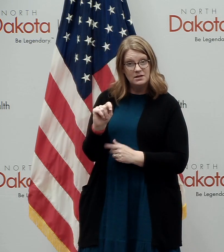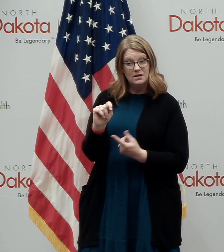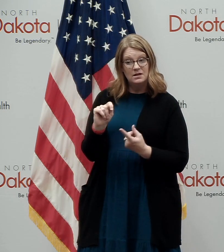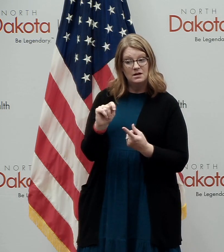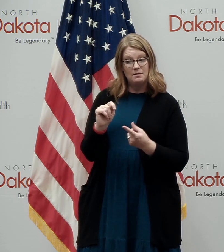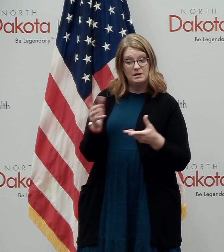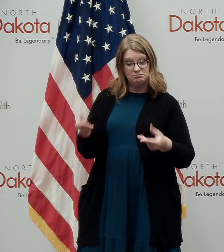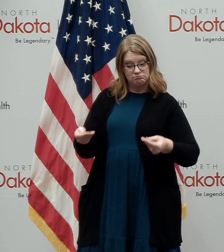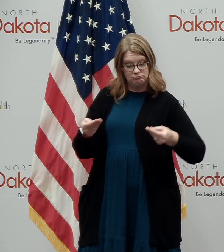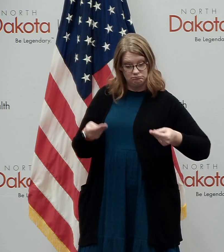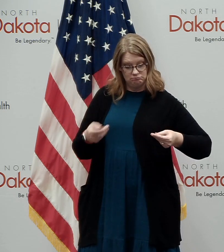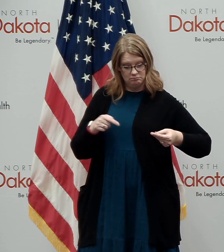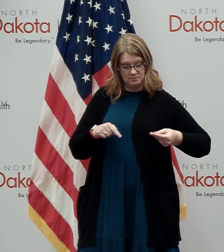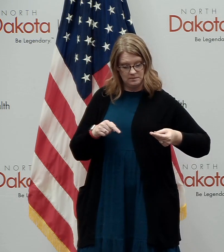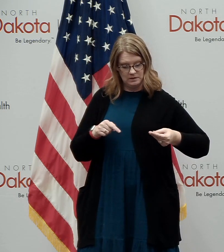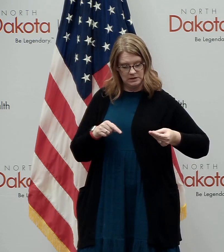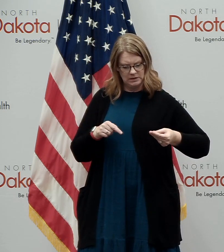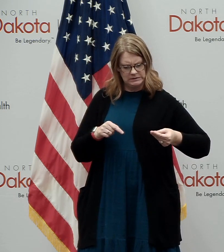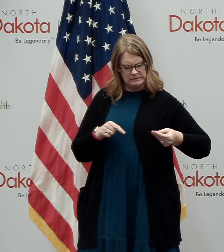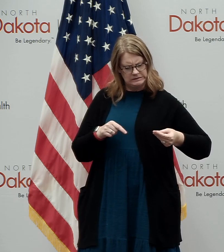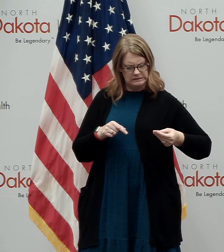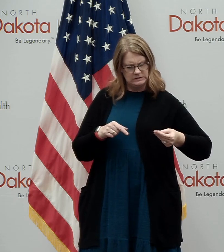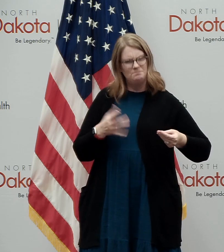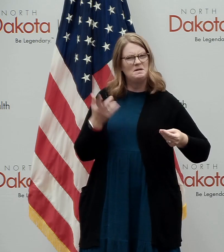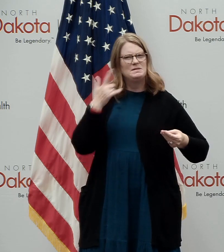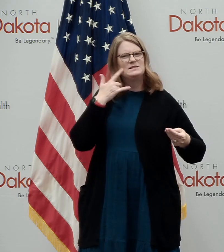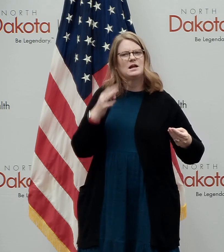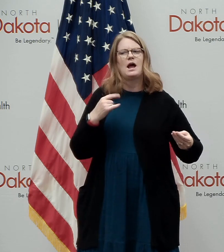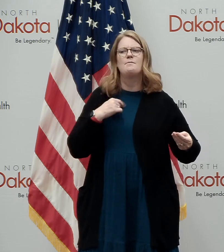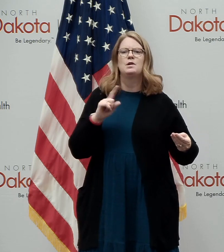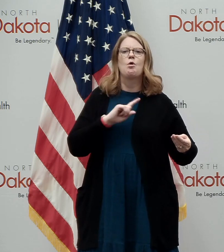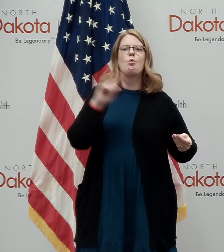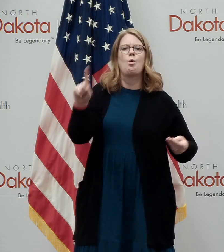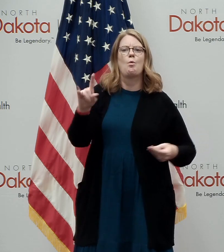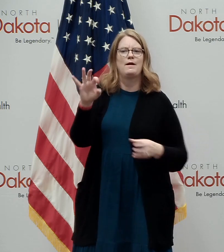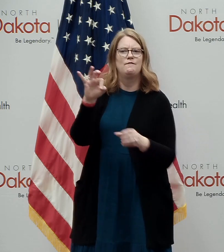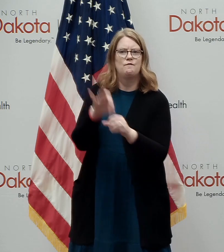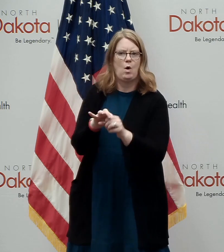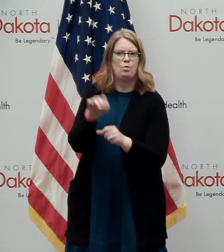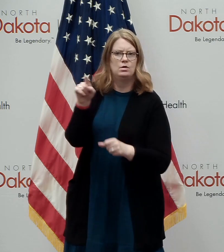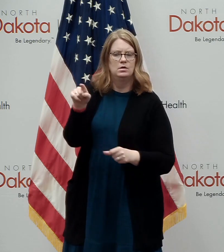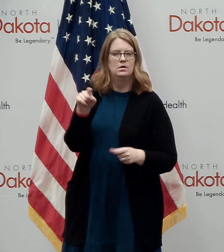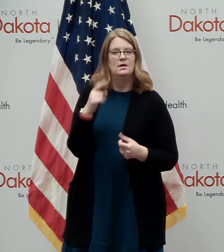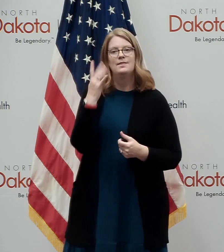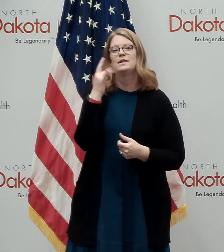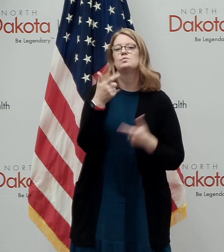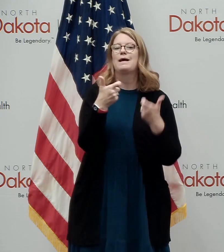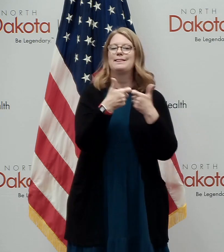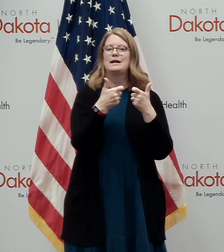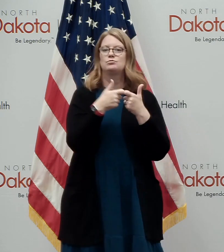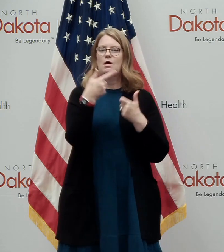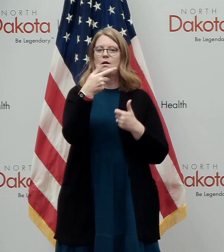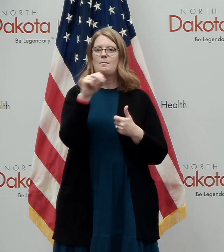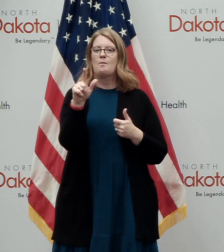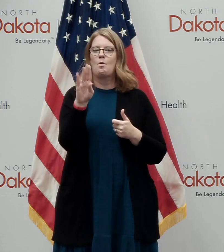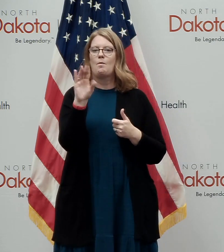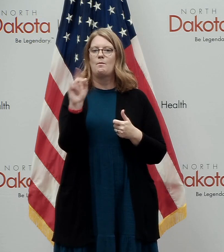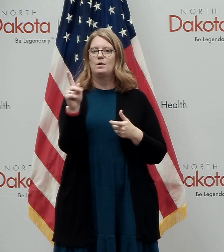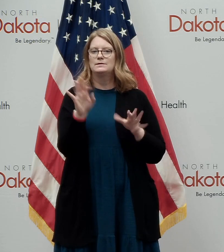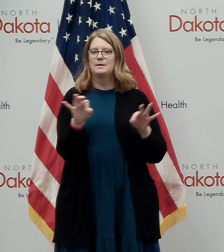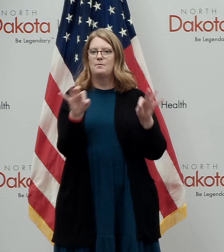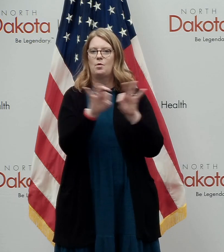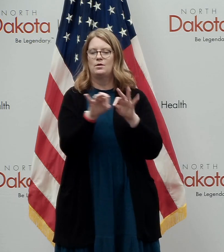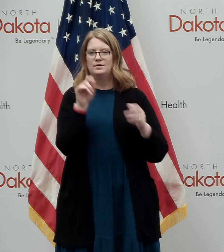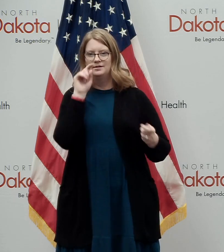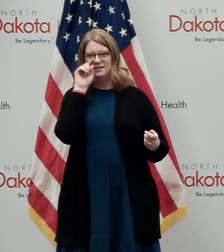to go and vote in person. And that's why our electronic poll book is so important, because